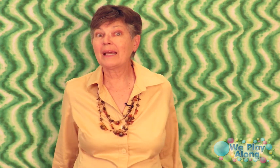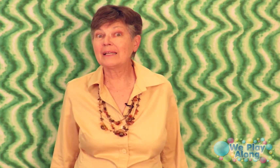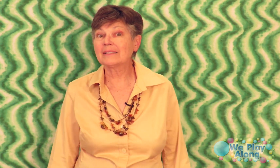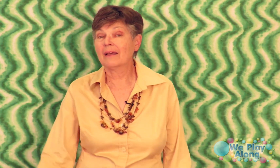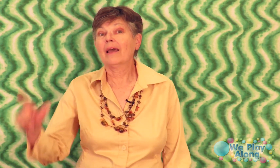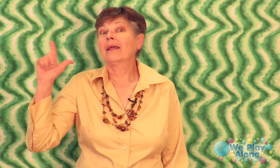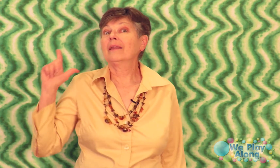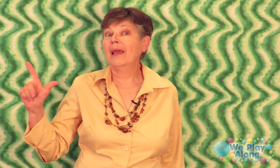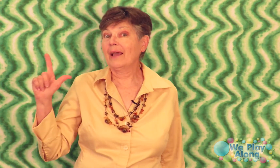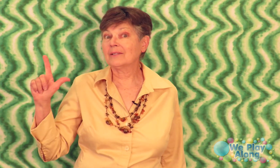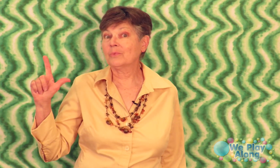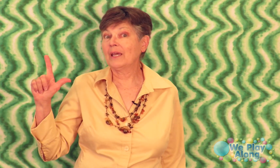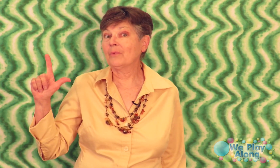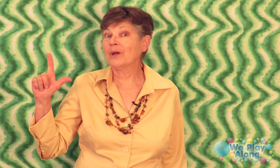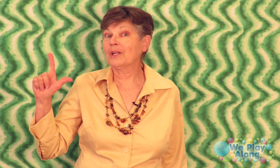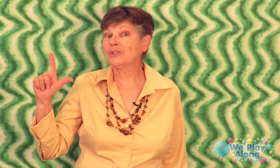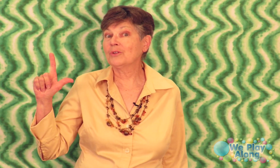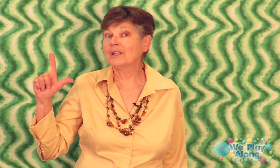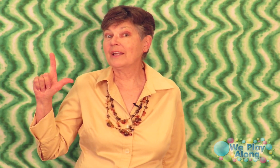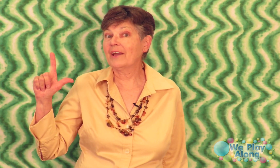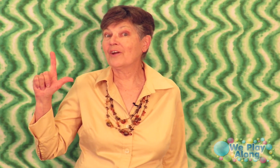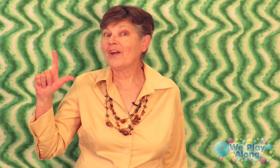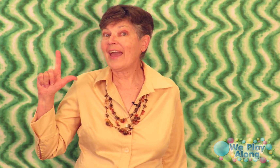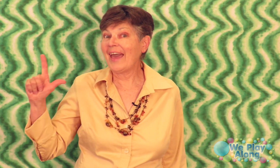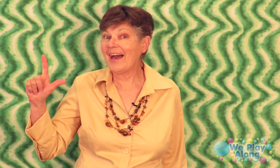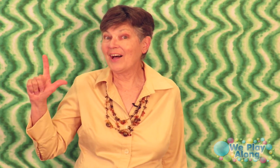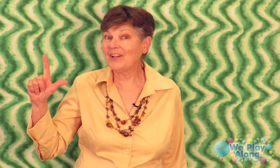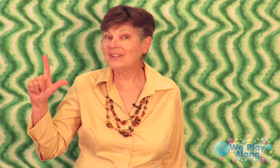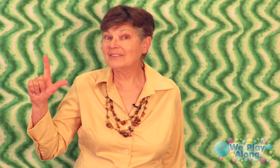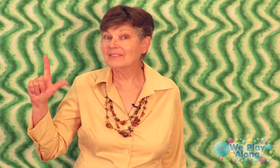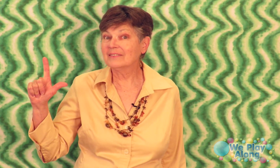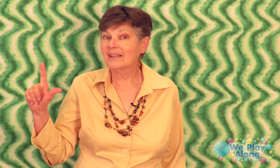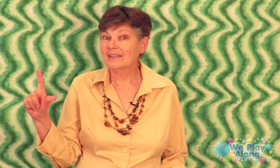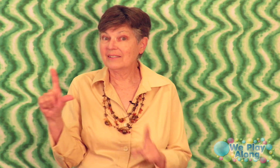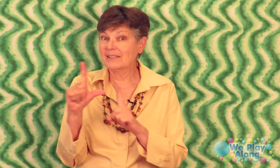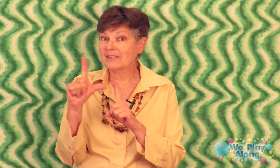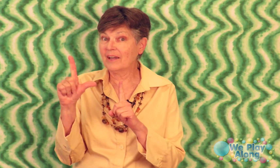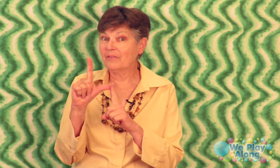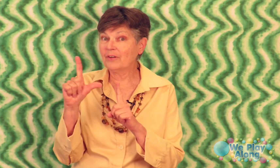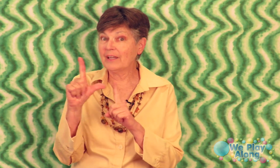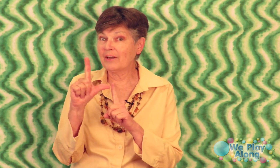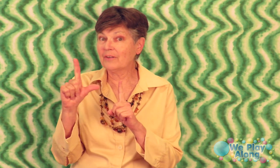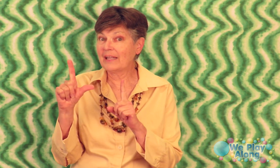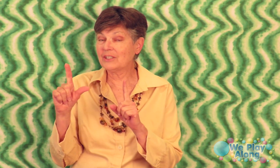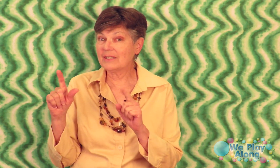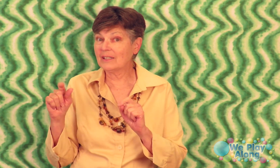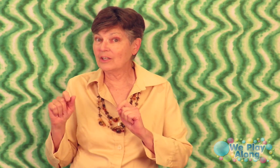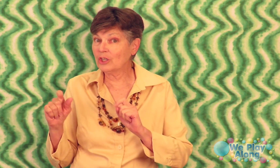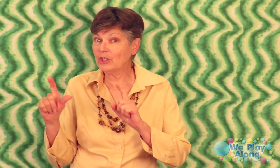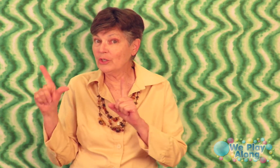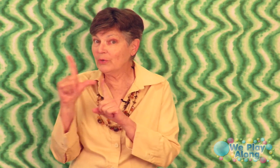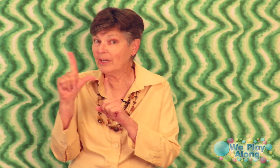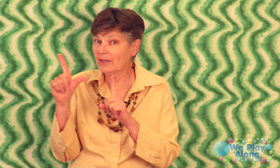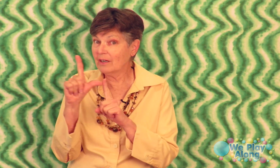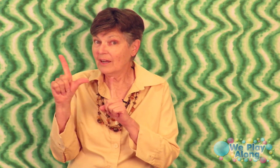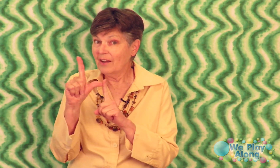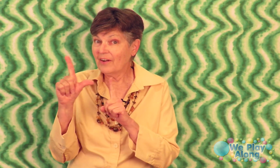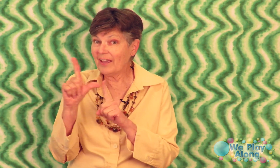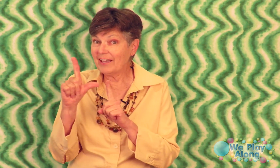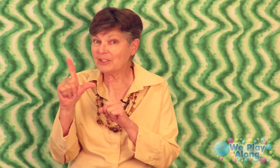because next week we're going to do the letter L. This is a sign for letter. That's just a little clue here. Okay, jump